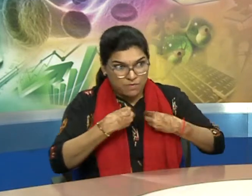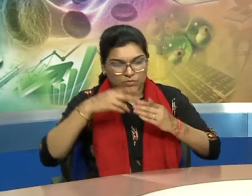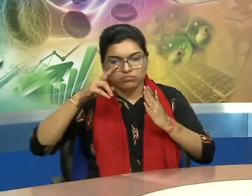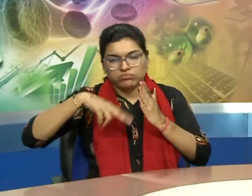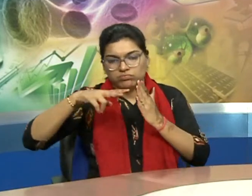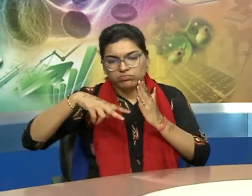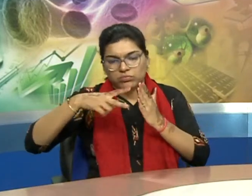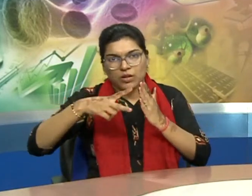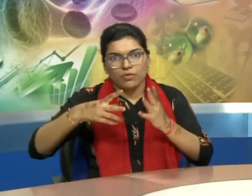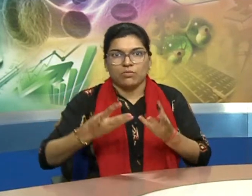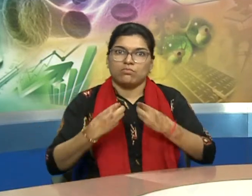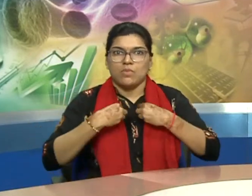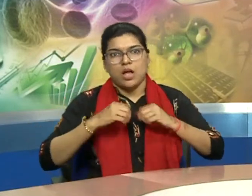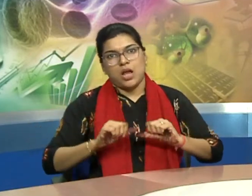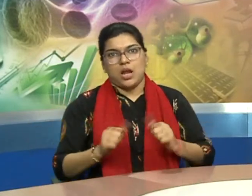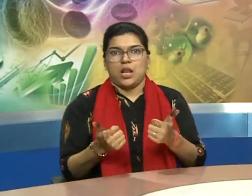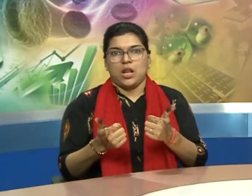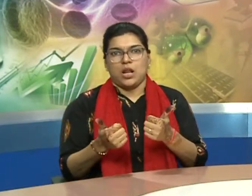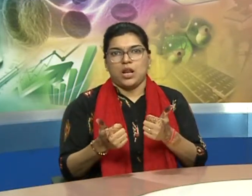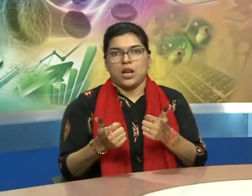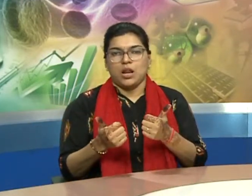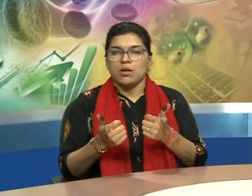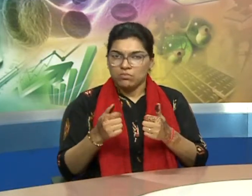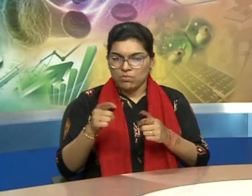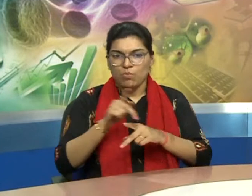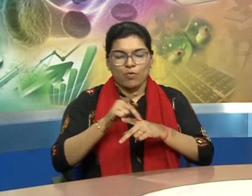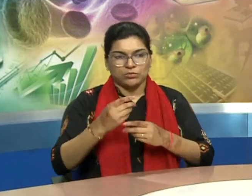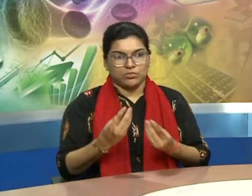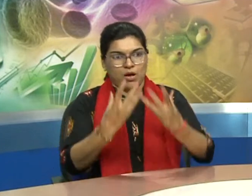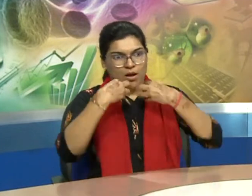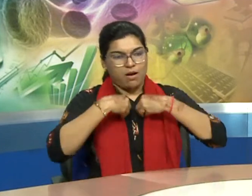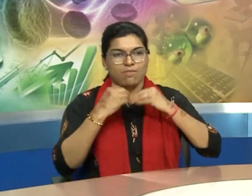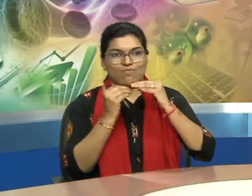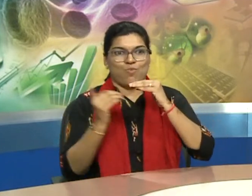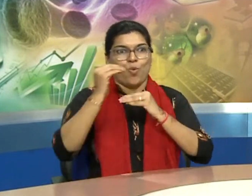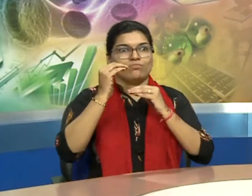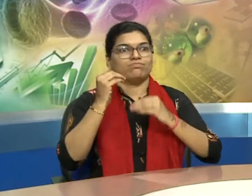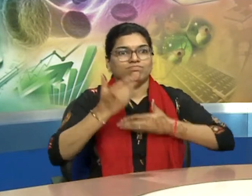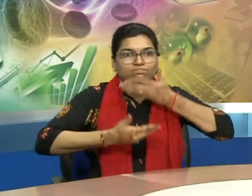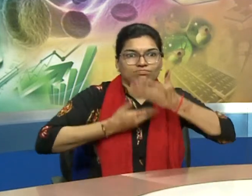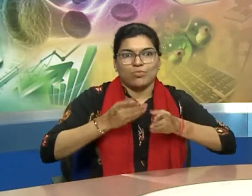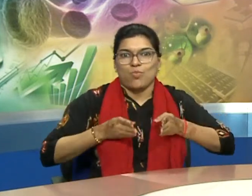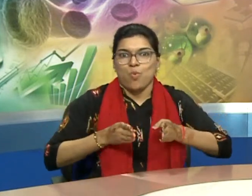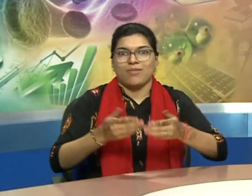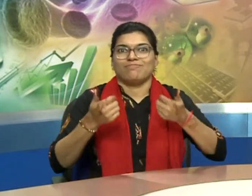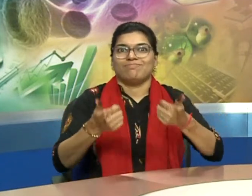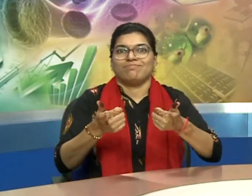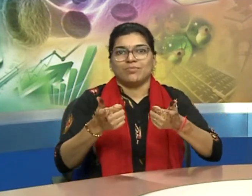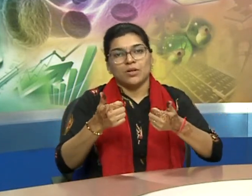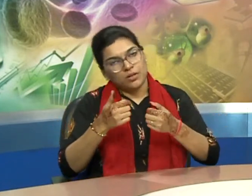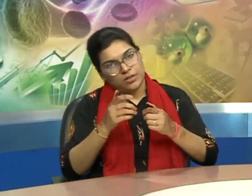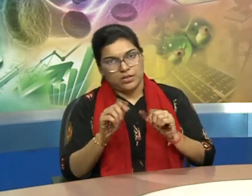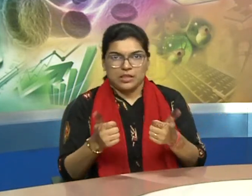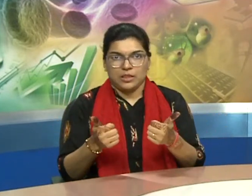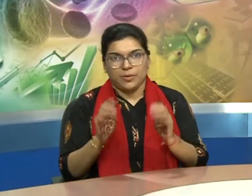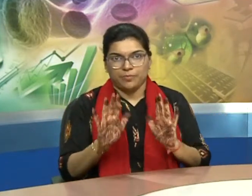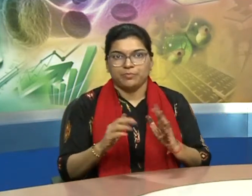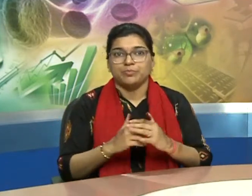that he is able to answer all the queries. So this is one of the objectives of university